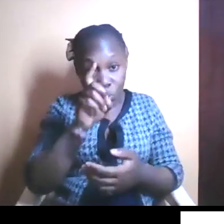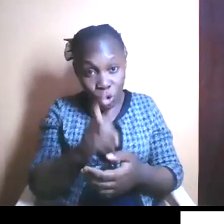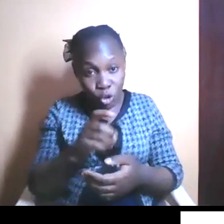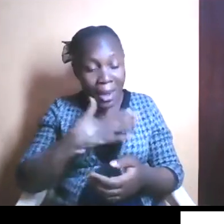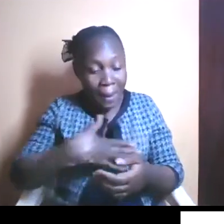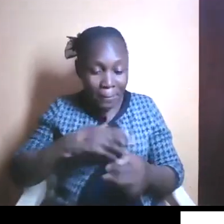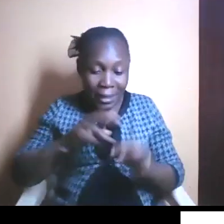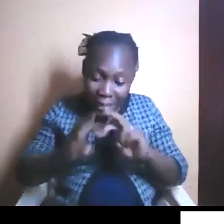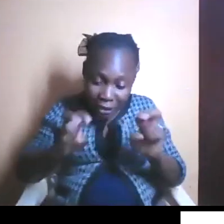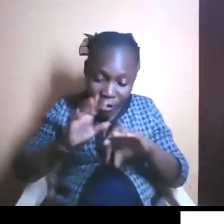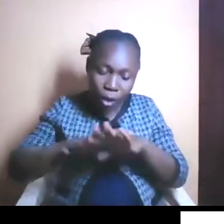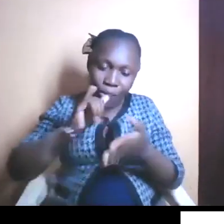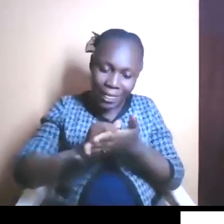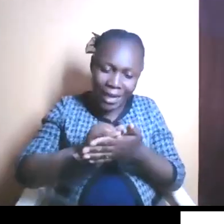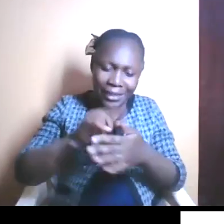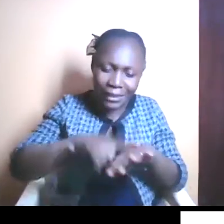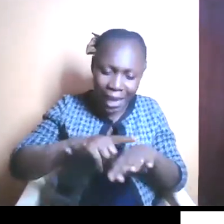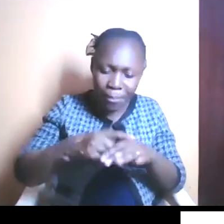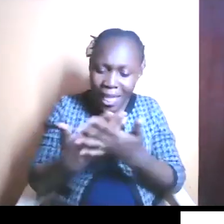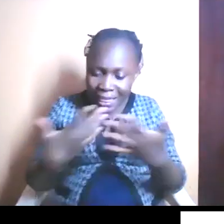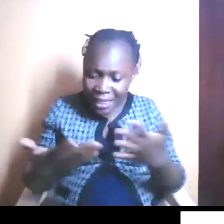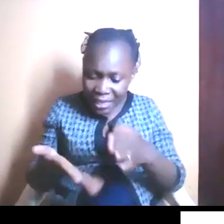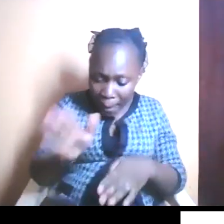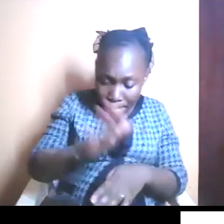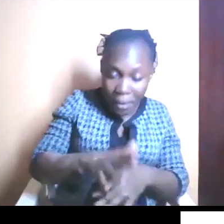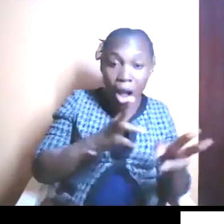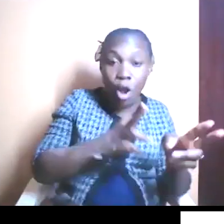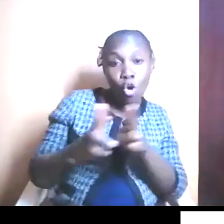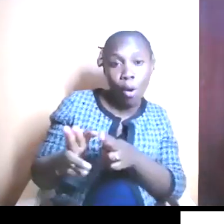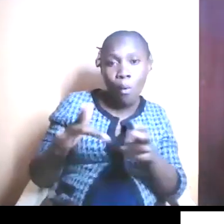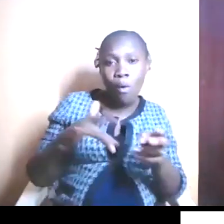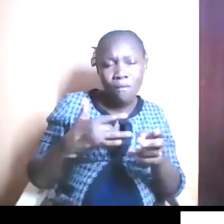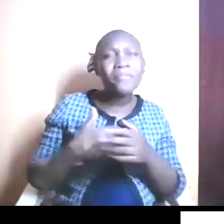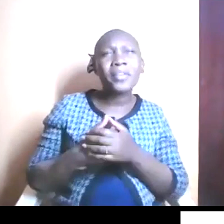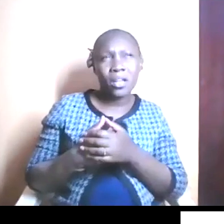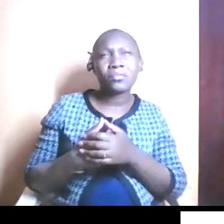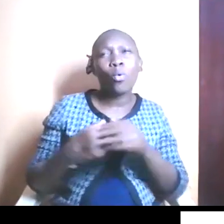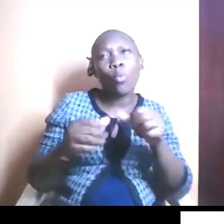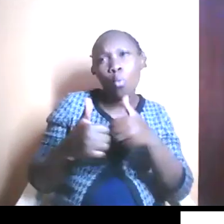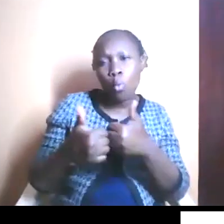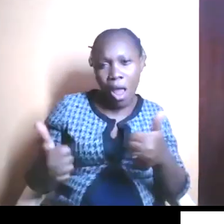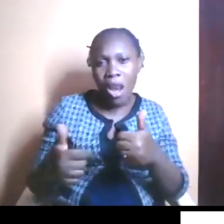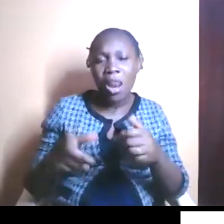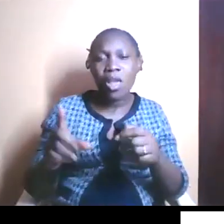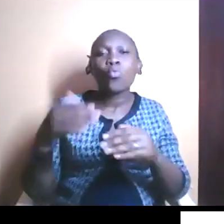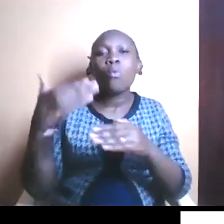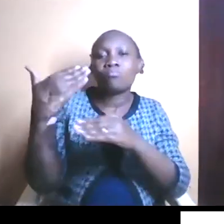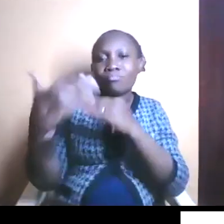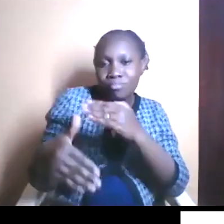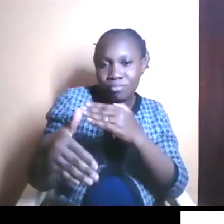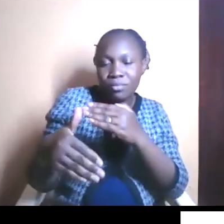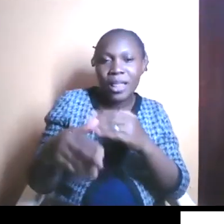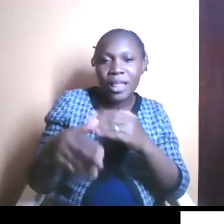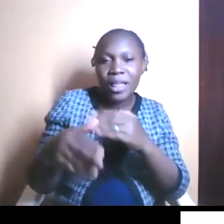that when things are back to normal and you're out of the toxic environment, you do not continue the toxic patterns.